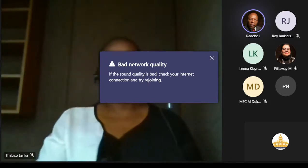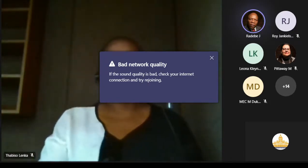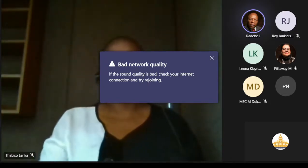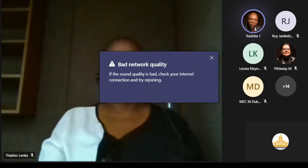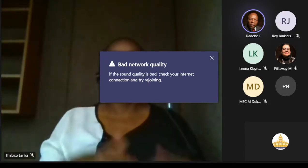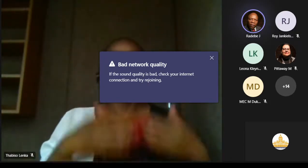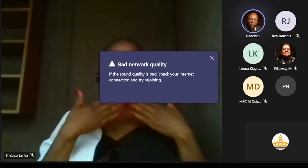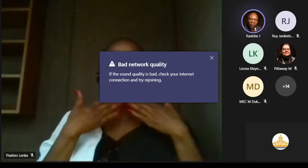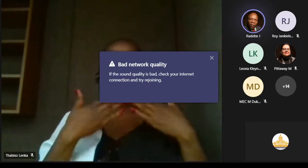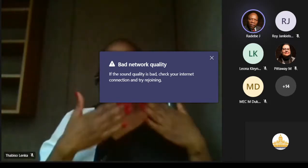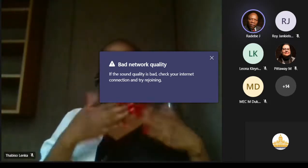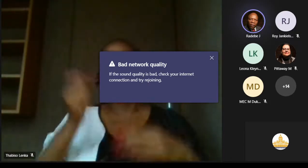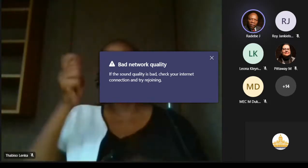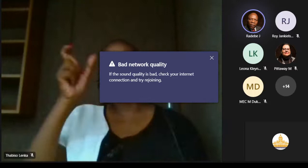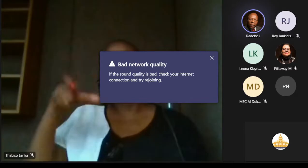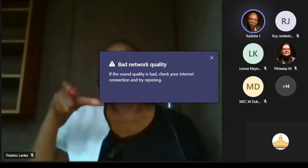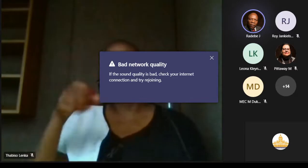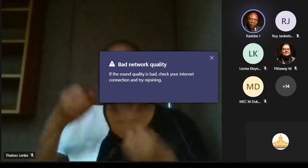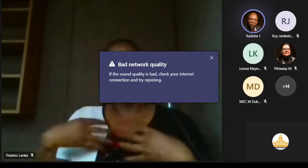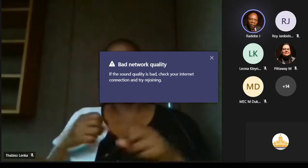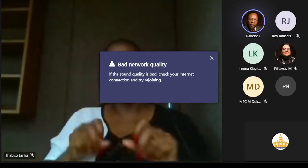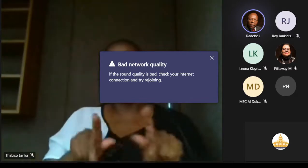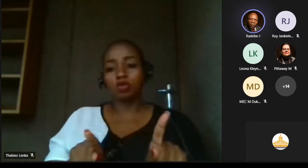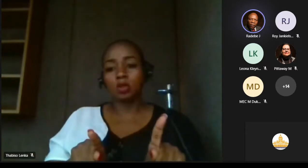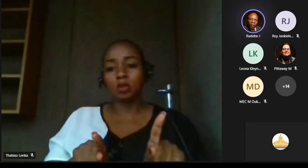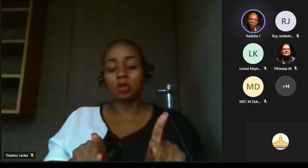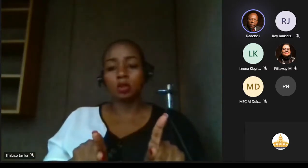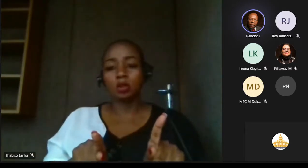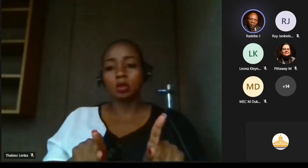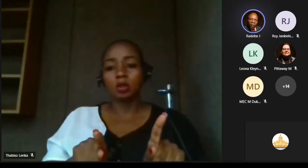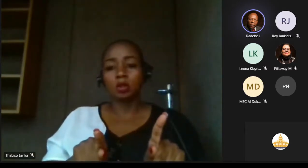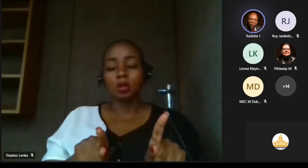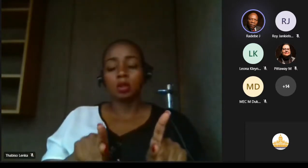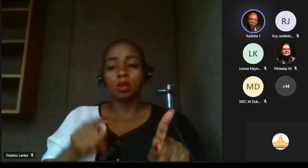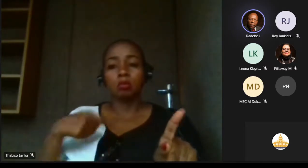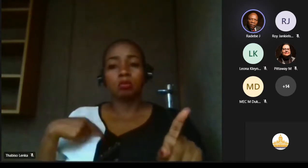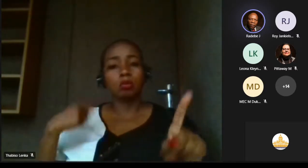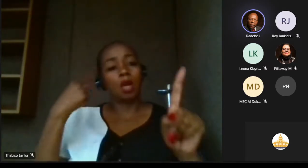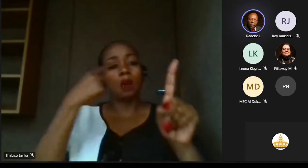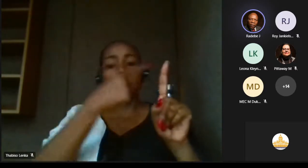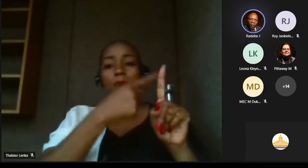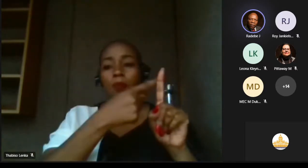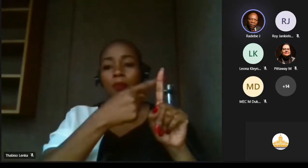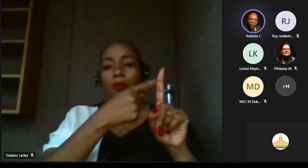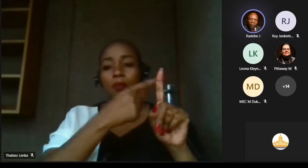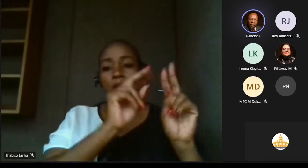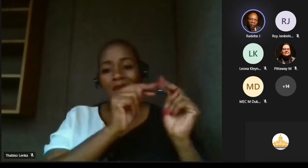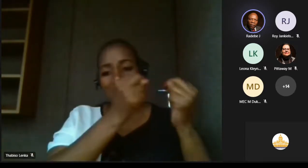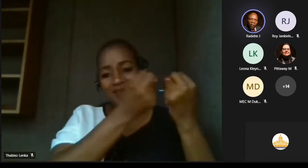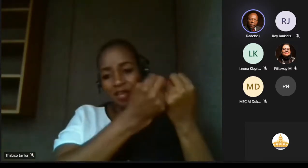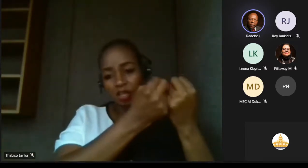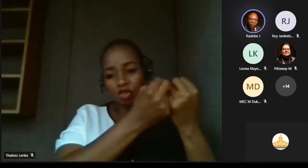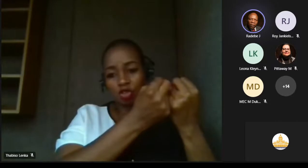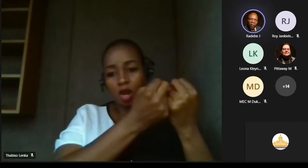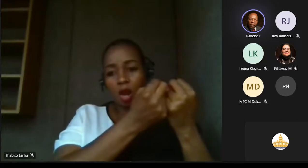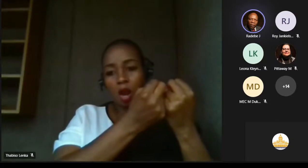Thanks, Speaker, for the opportunity. The purpose of the amendment of the National Forest Act